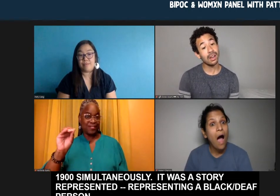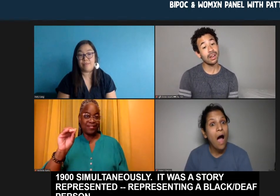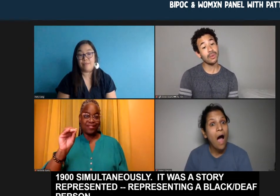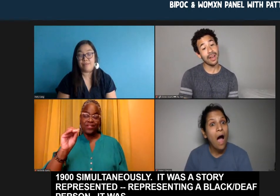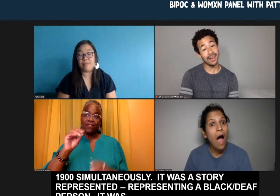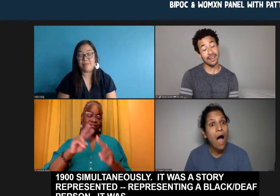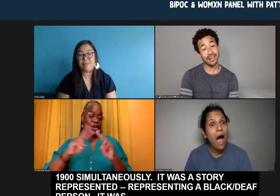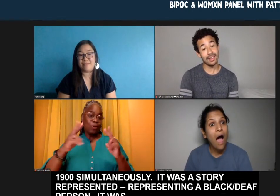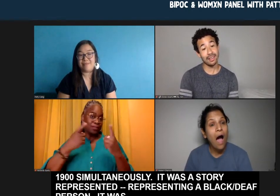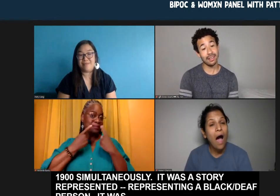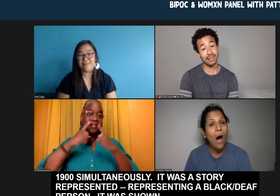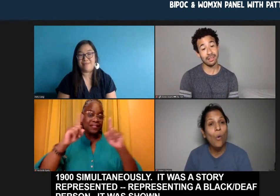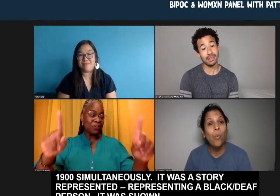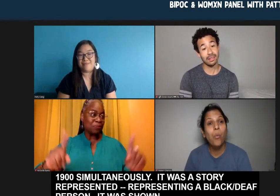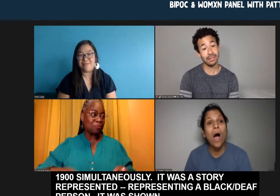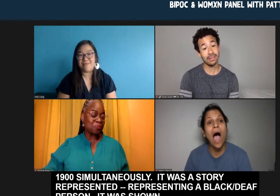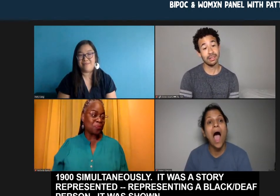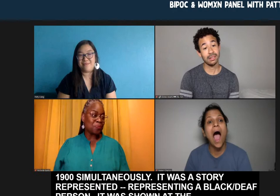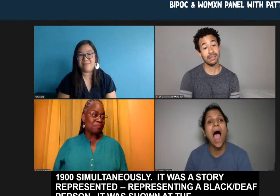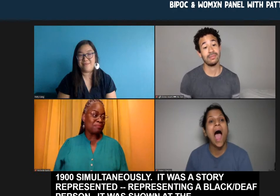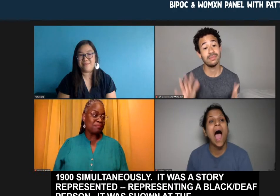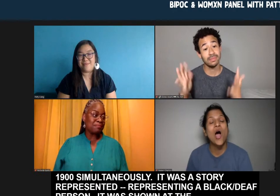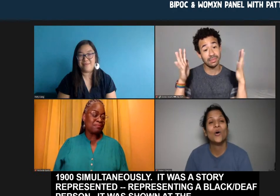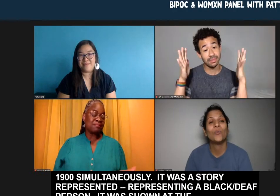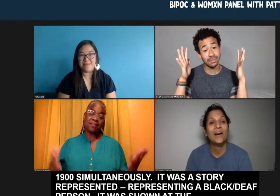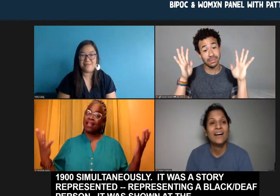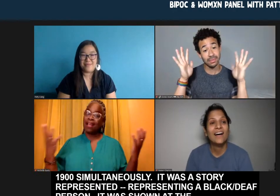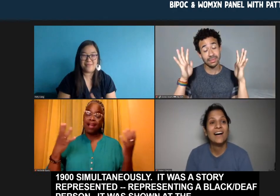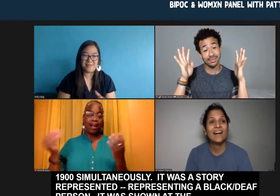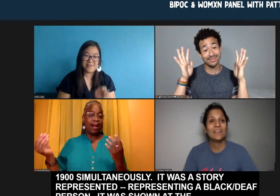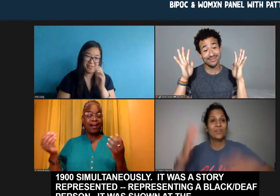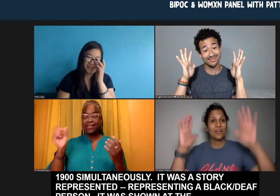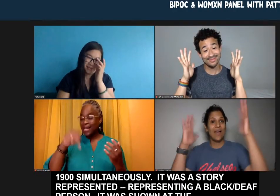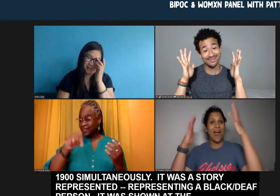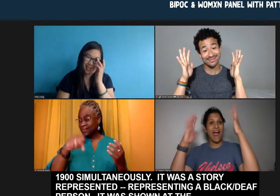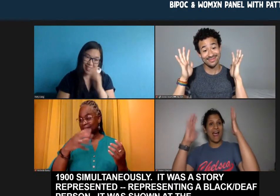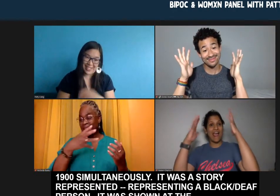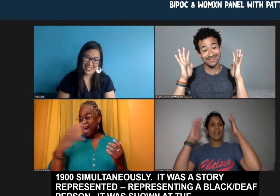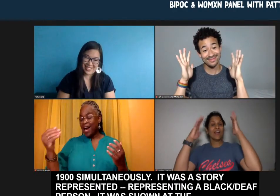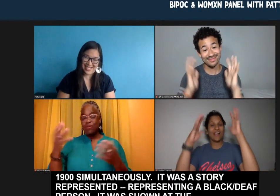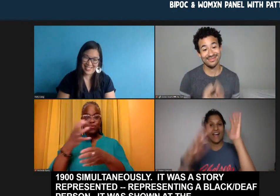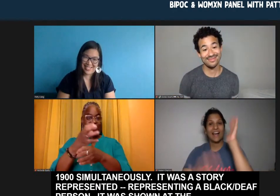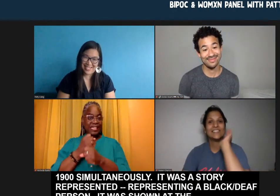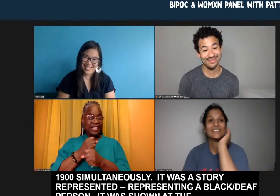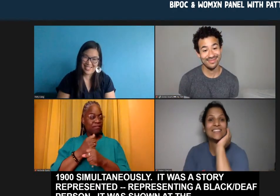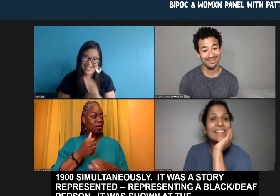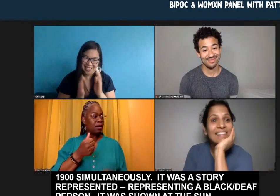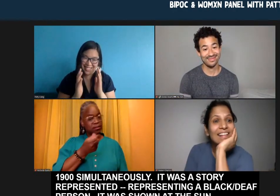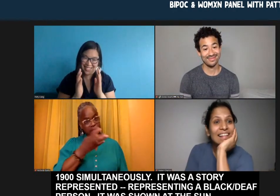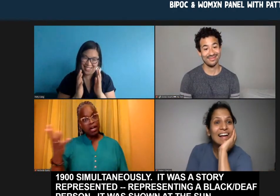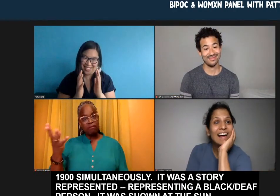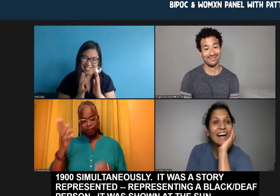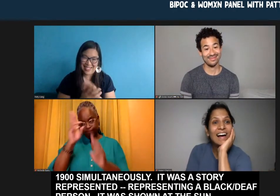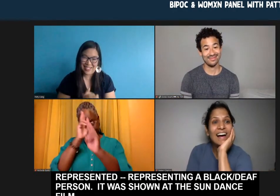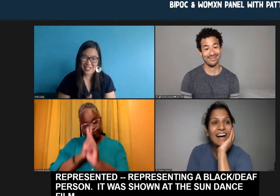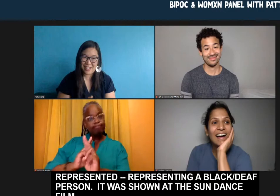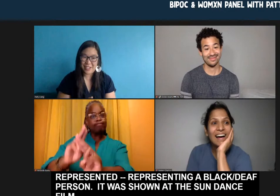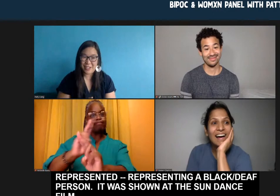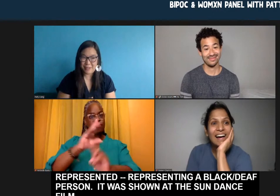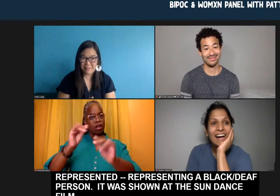in 2000. And it was the first film showing that representation of a Black. Wow, yes, yes. And we received